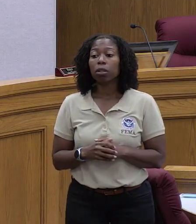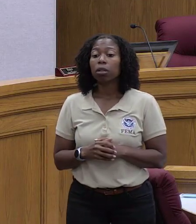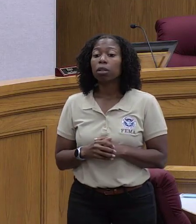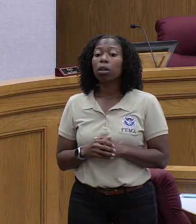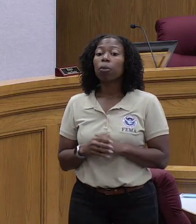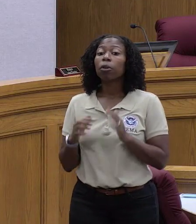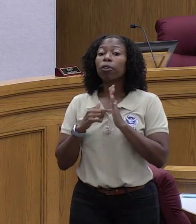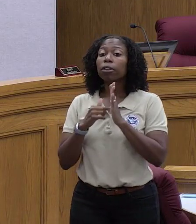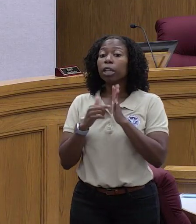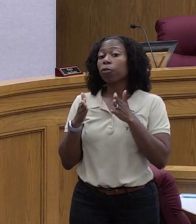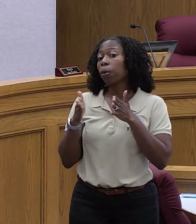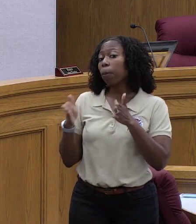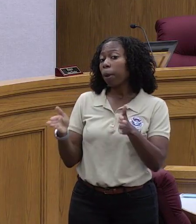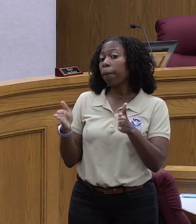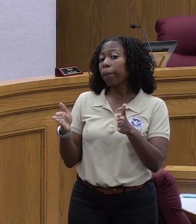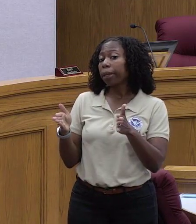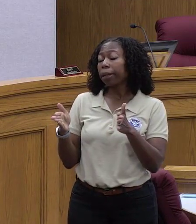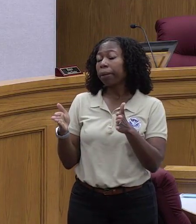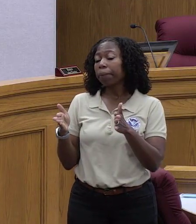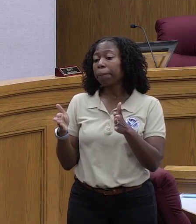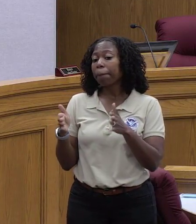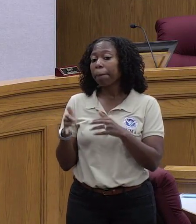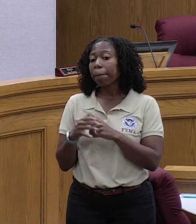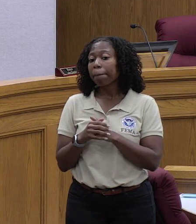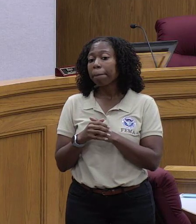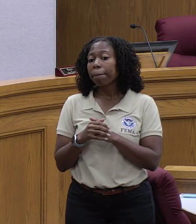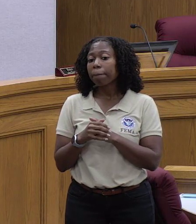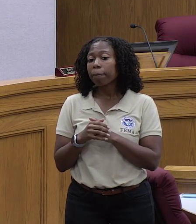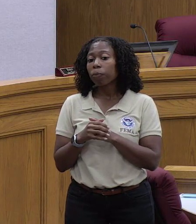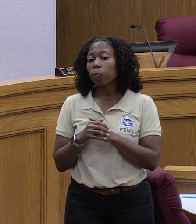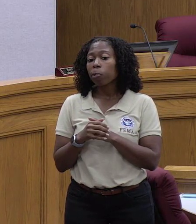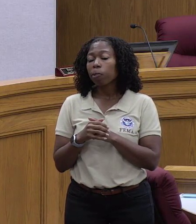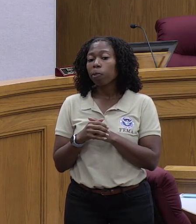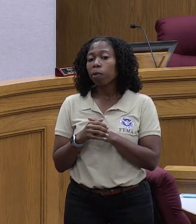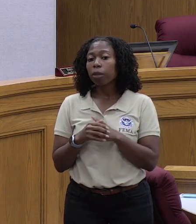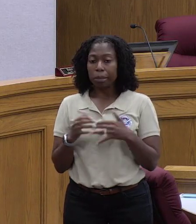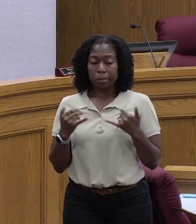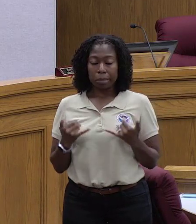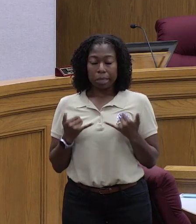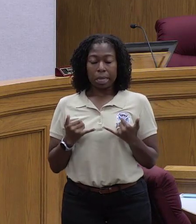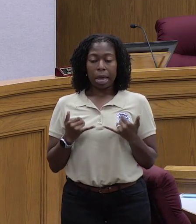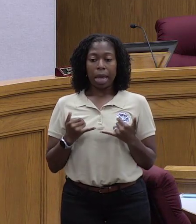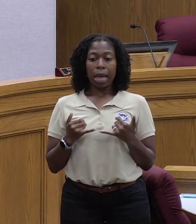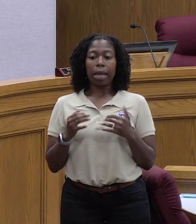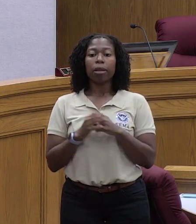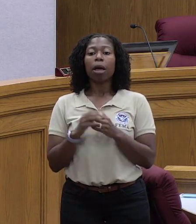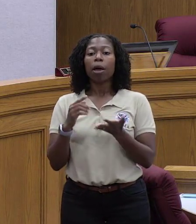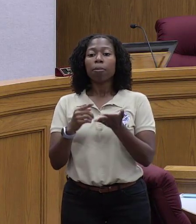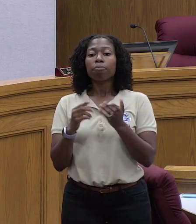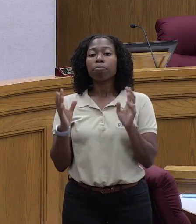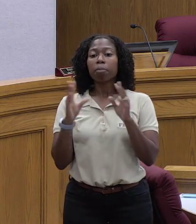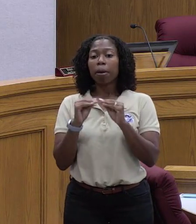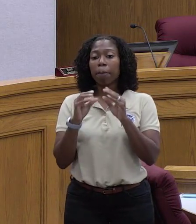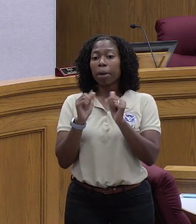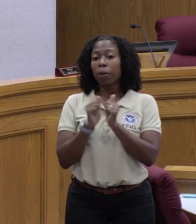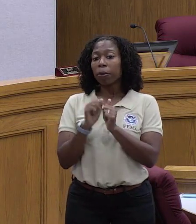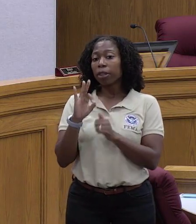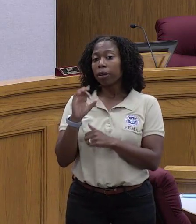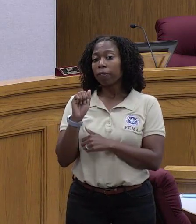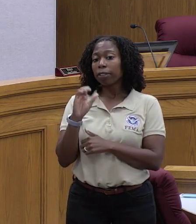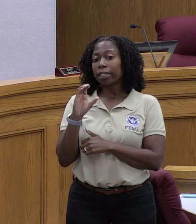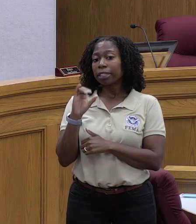public facilities, I'll give you one. We just met today with our facility director. We had a lot of parish buildings